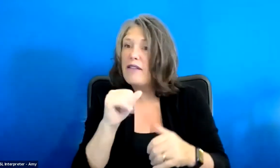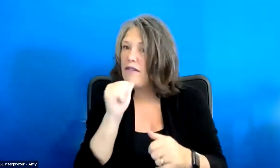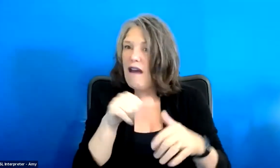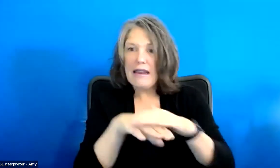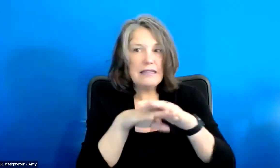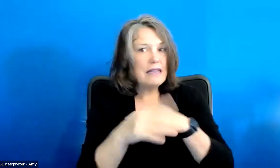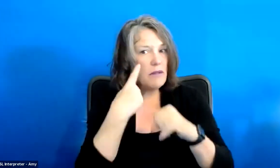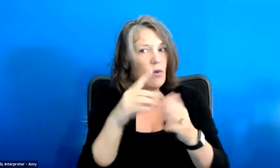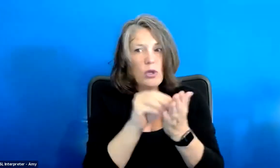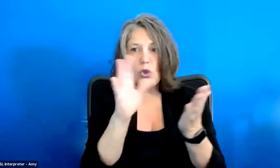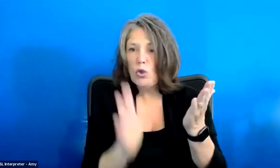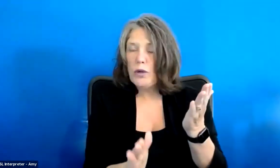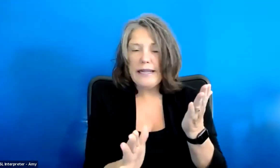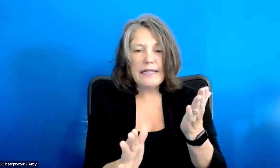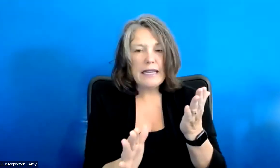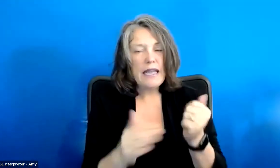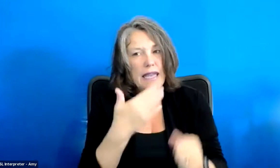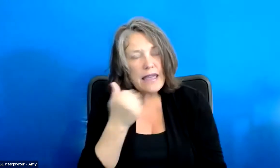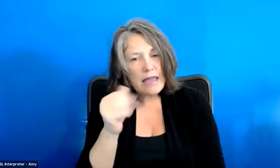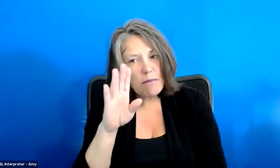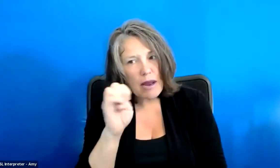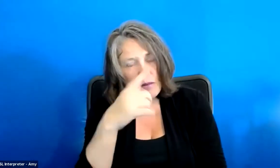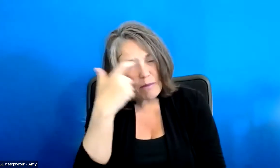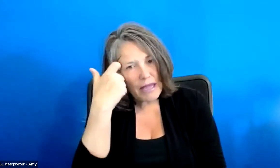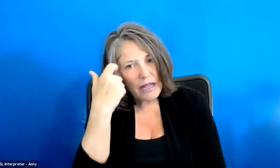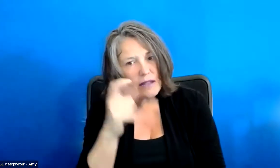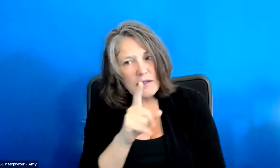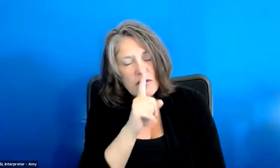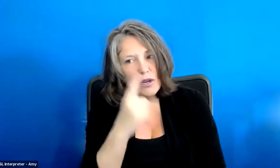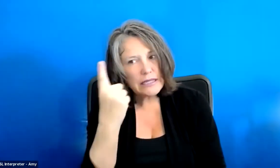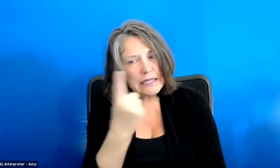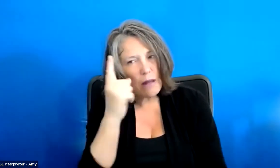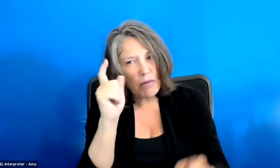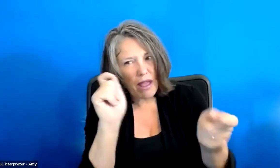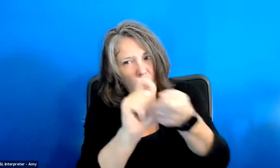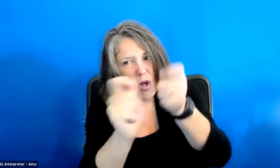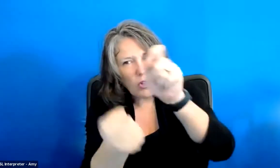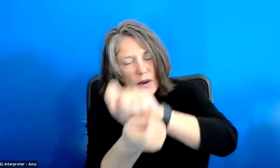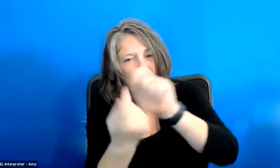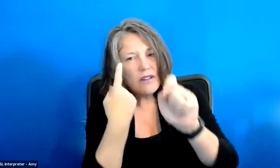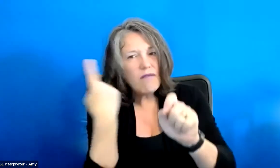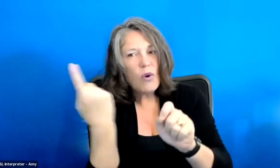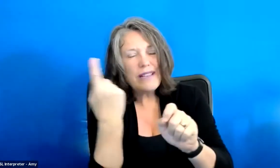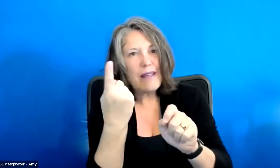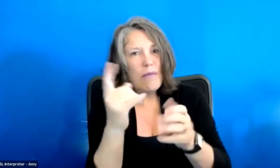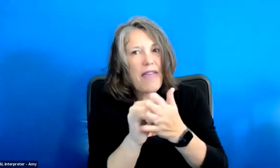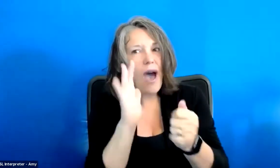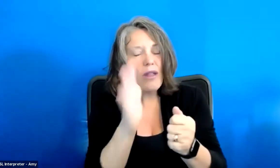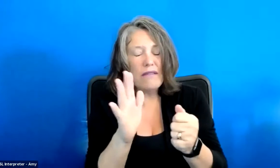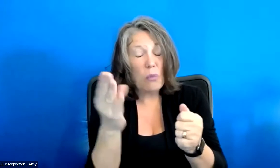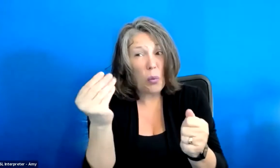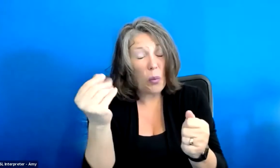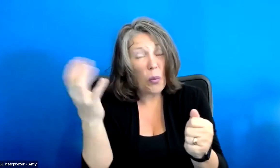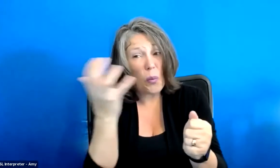to a student, it better be because there's a fundamental alteration or an undue financial or administrative burden.